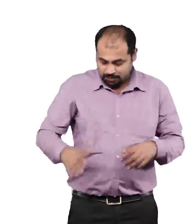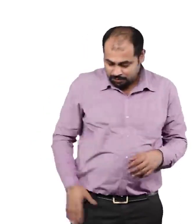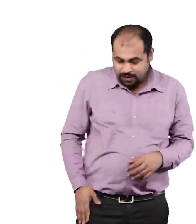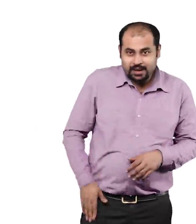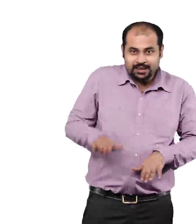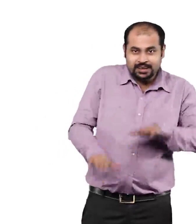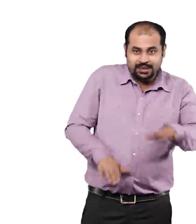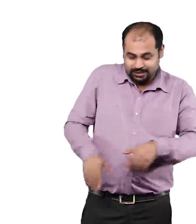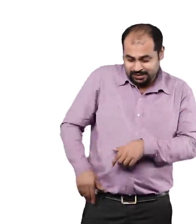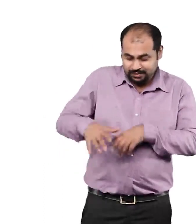my leg."